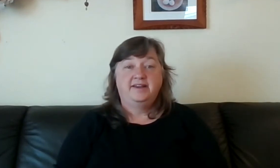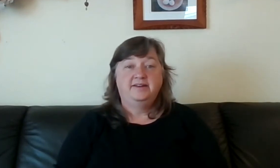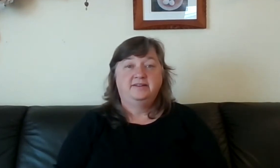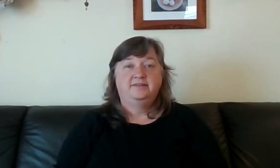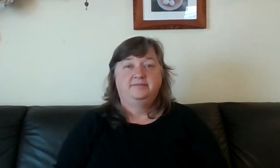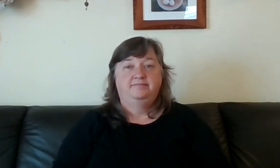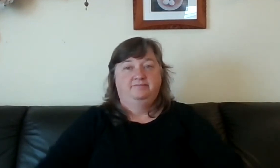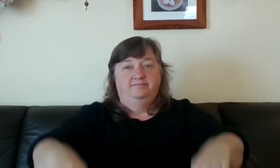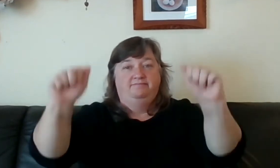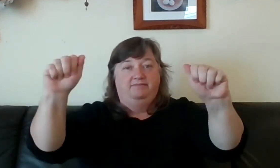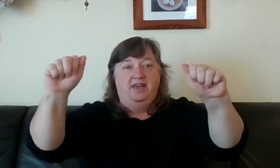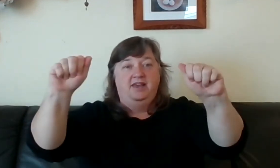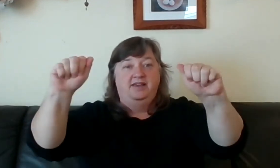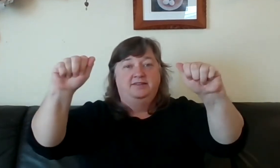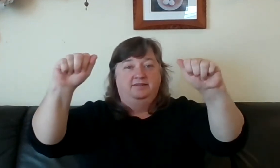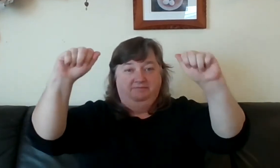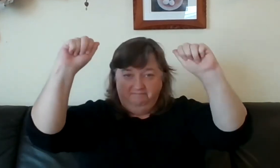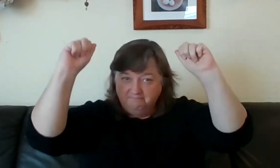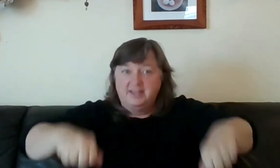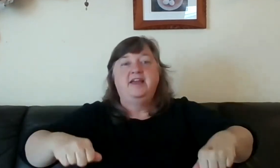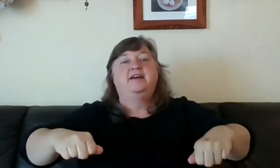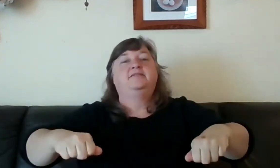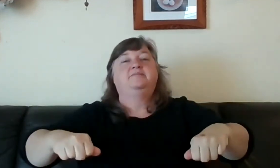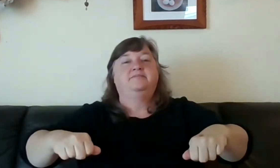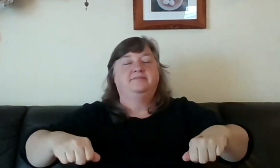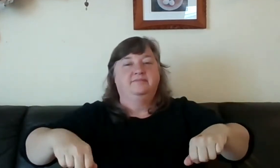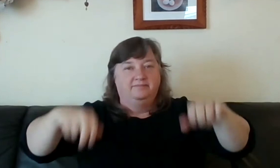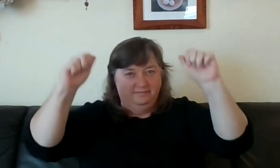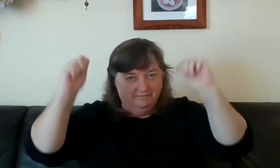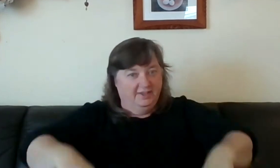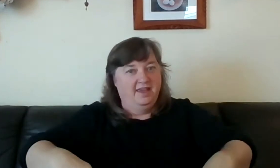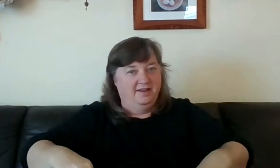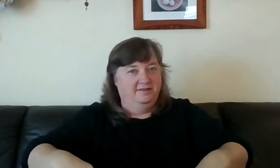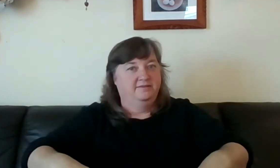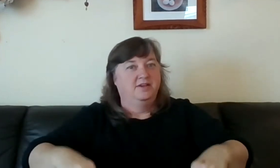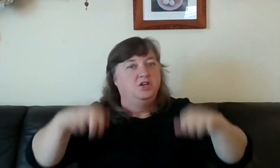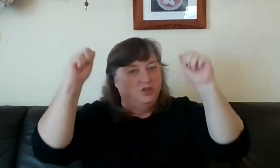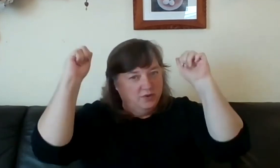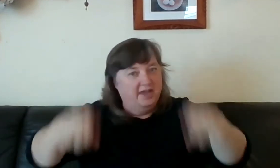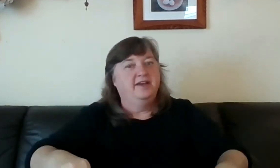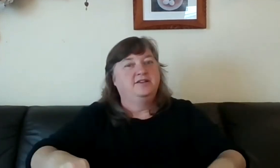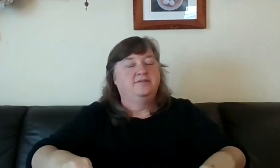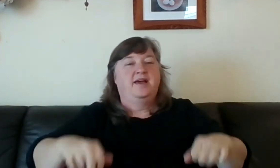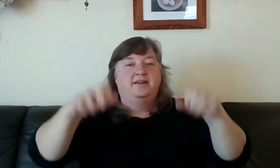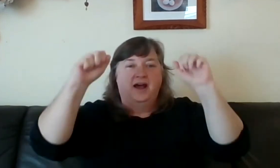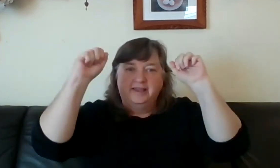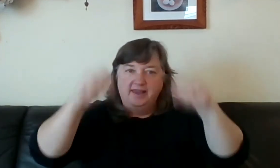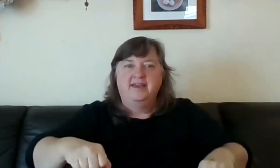Can. A's. Can. Can. You can do that. I can